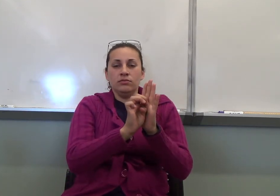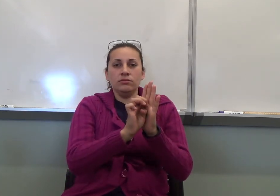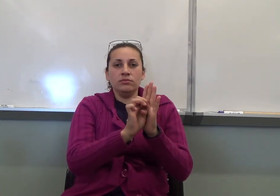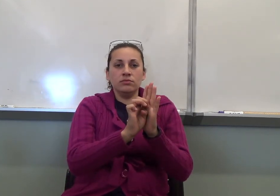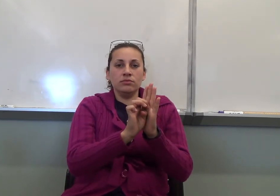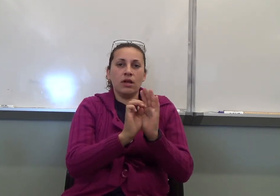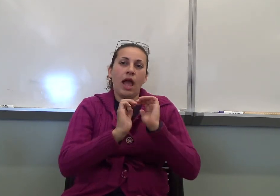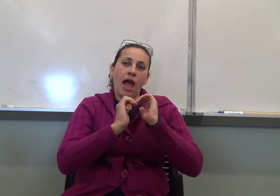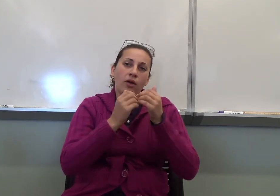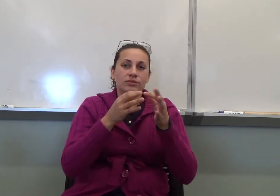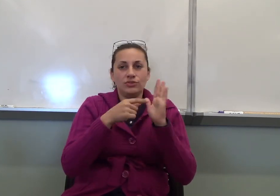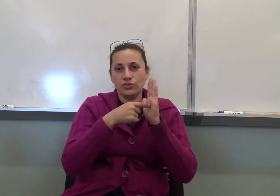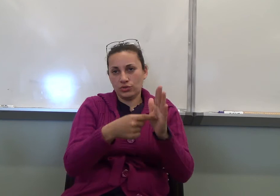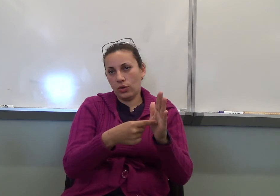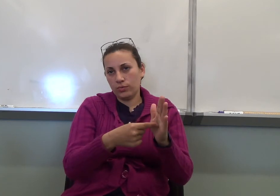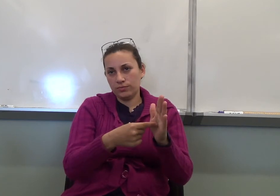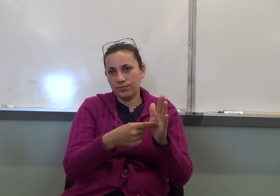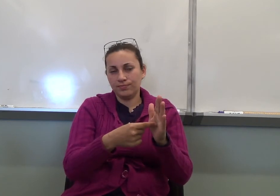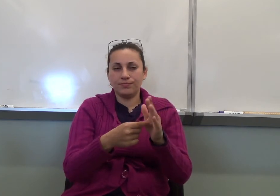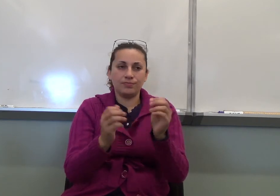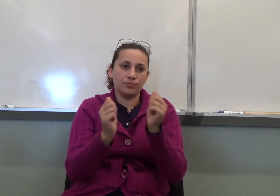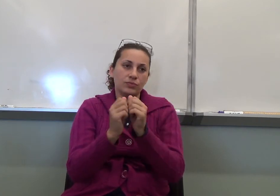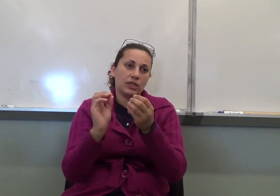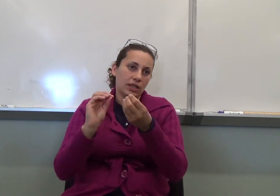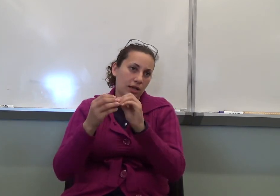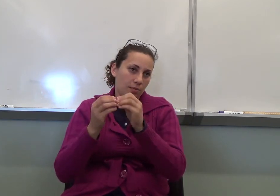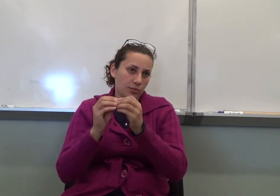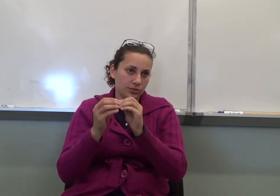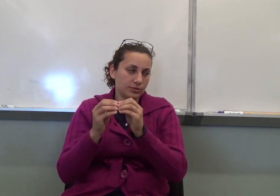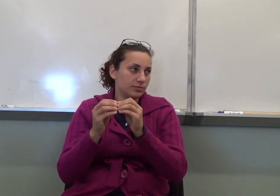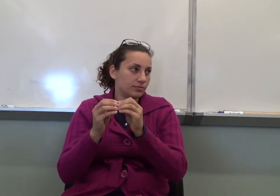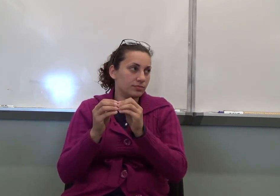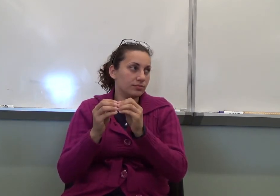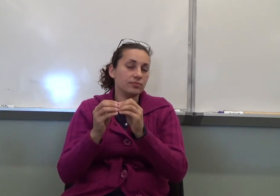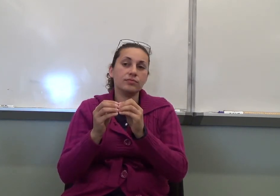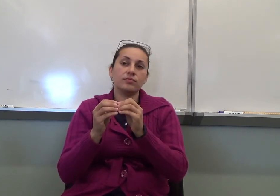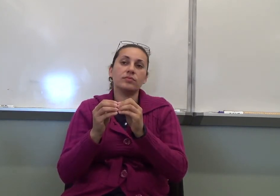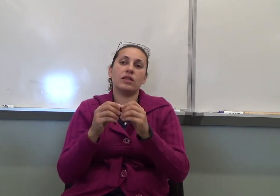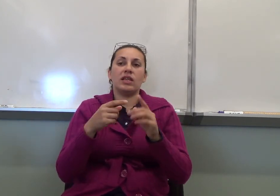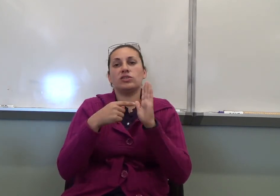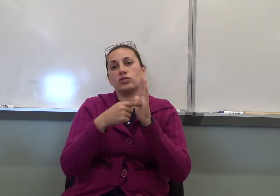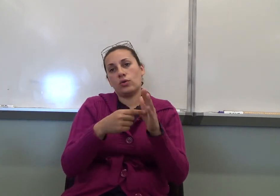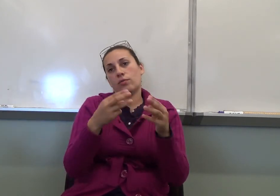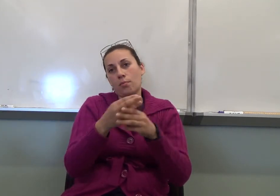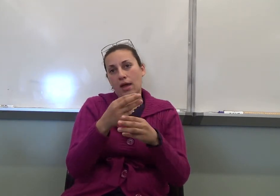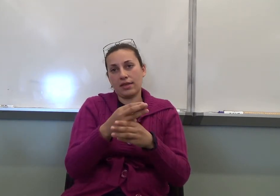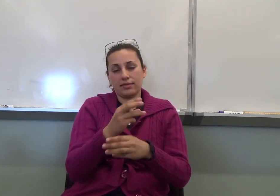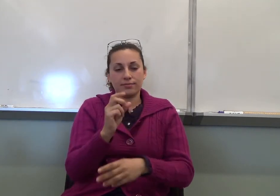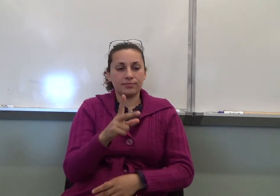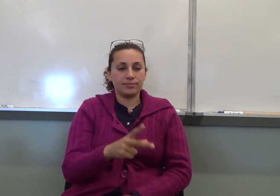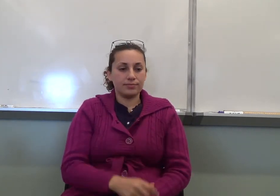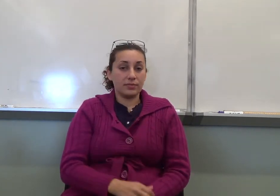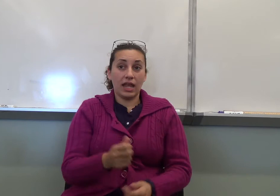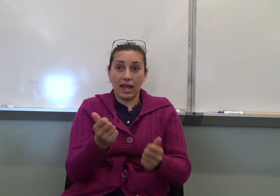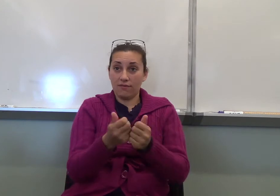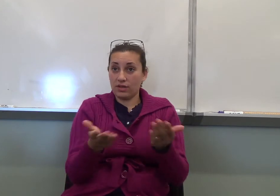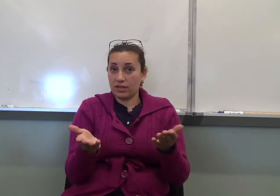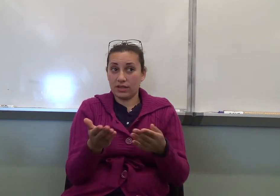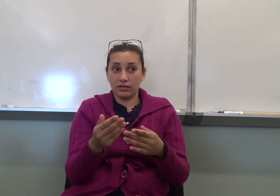expressed with numbers. And then they show you the actual maps. And pretty much everything on that table is okay,